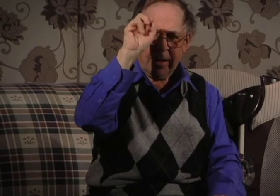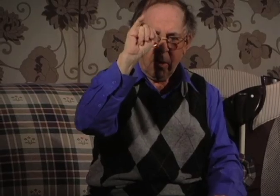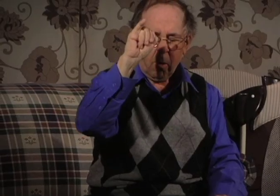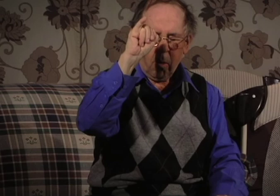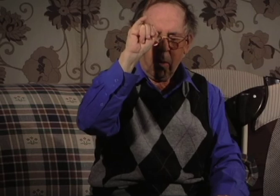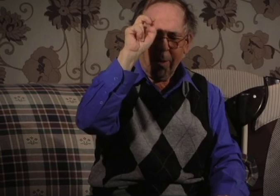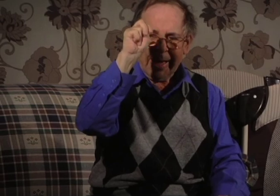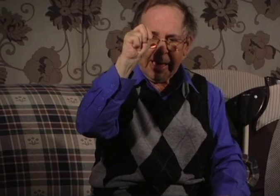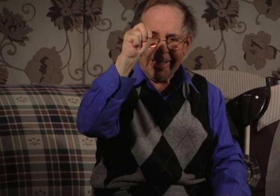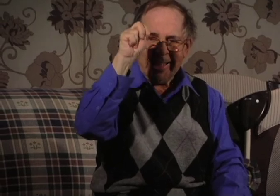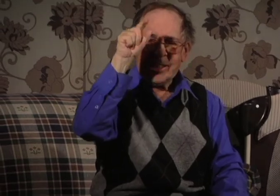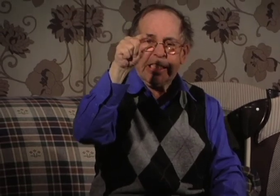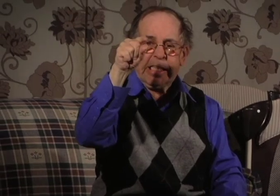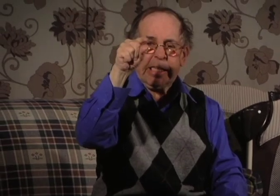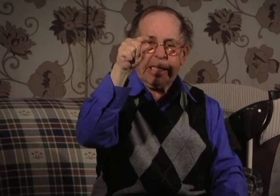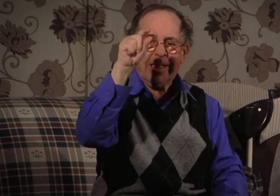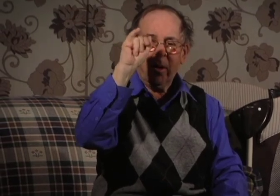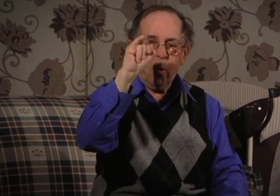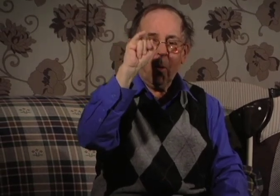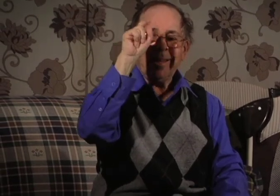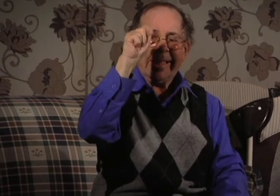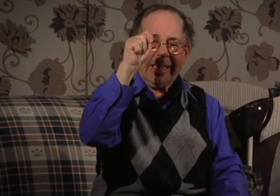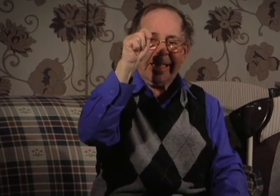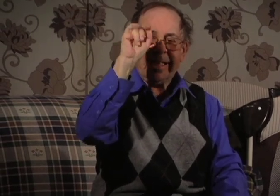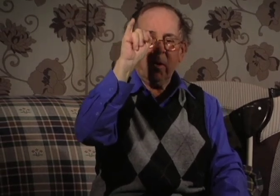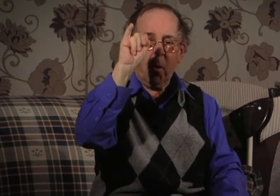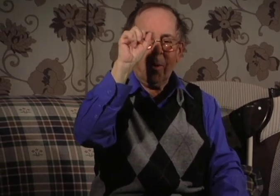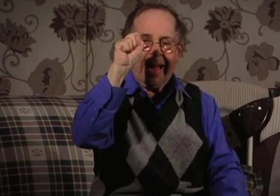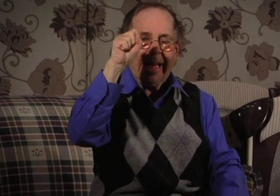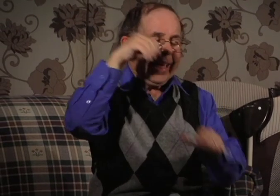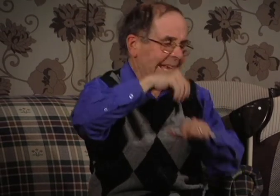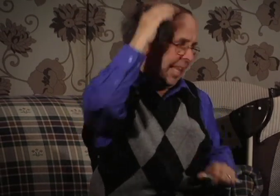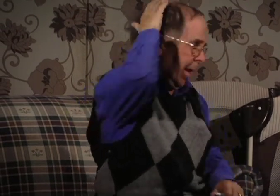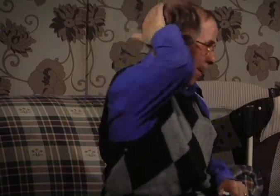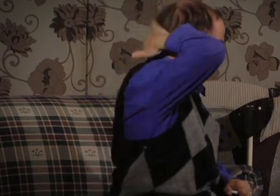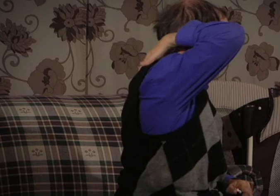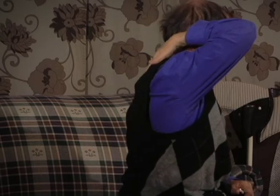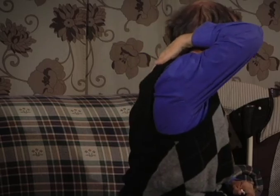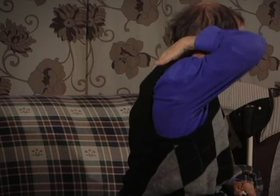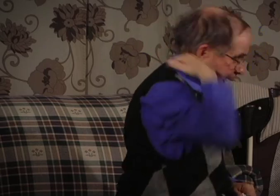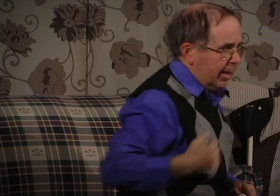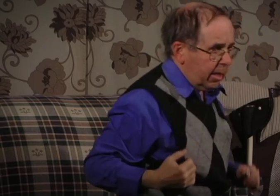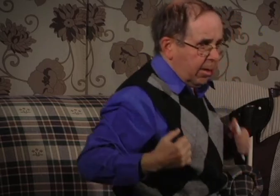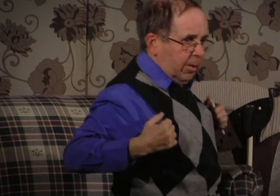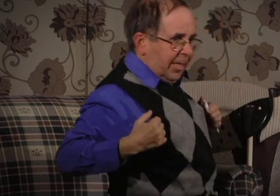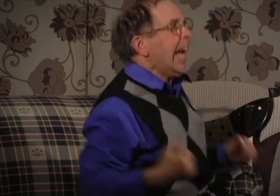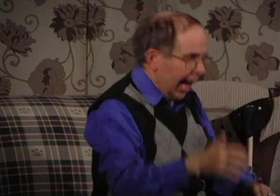I got tuberculosis, and that's when it all started. My parents heard about